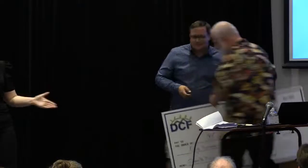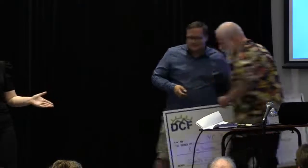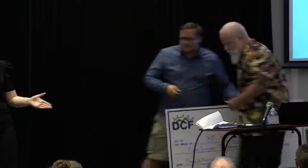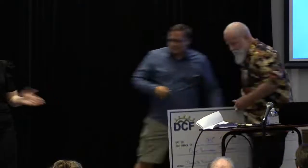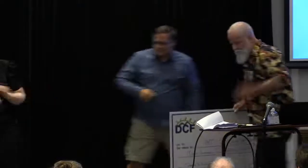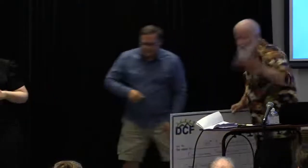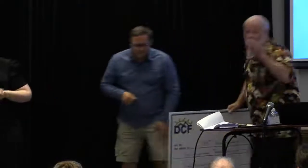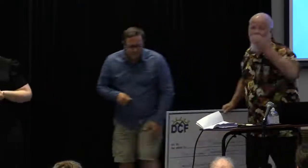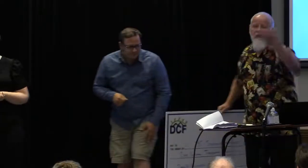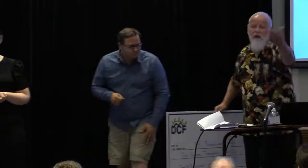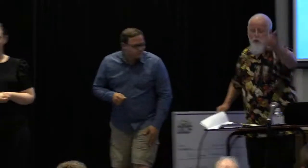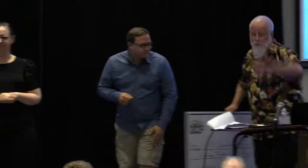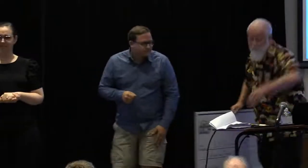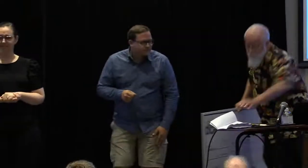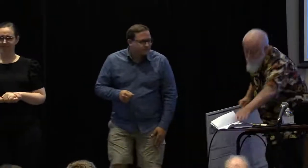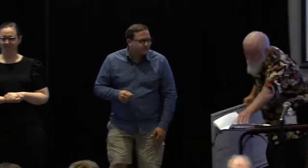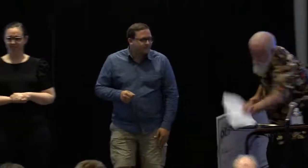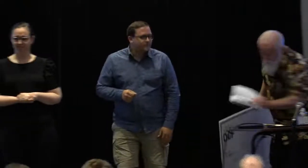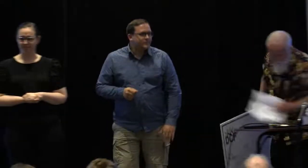few words.